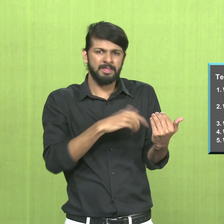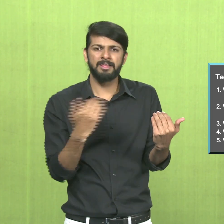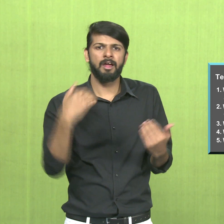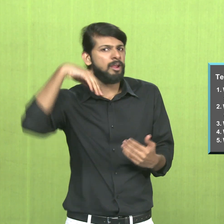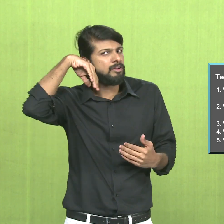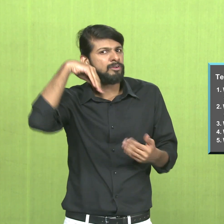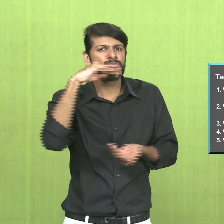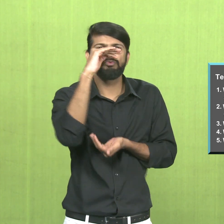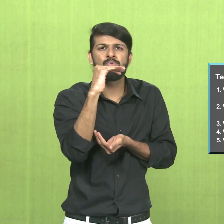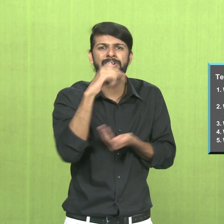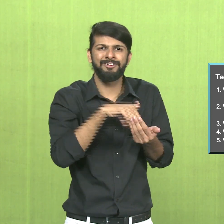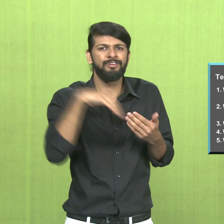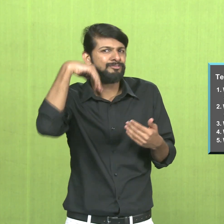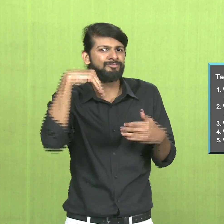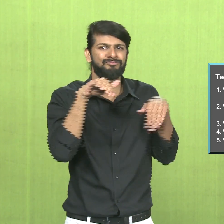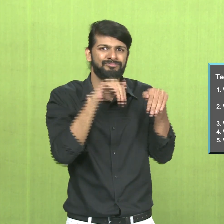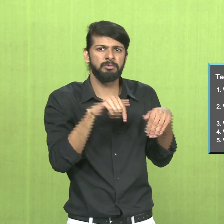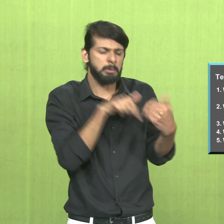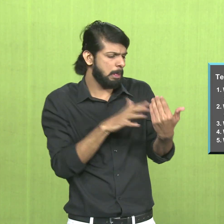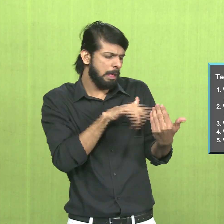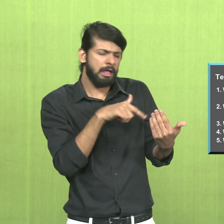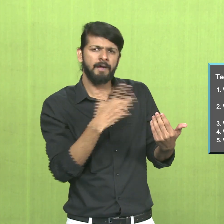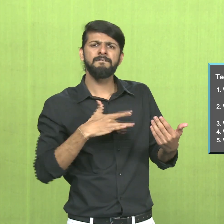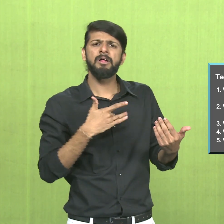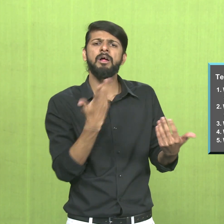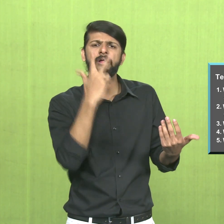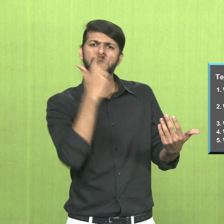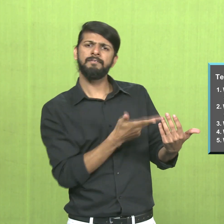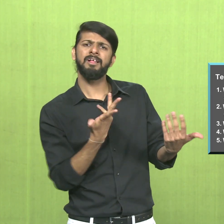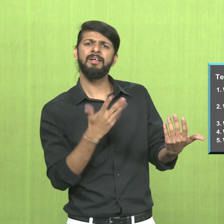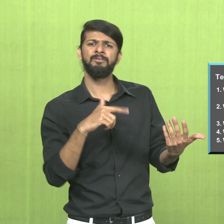What does the kid's posture suggest?